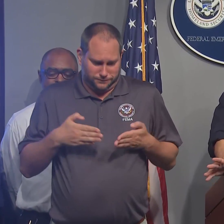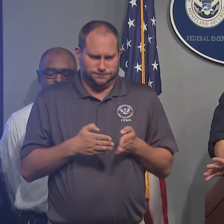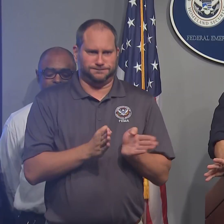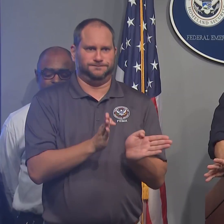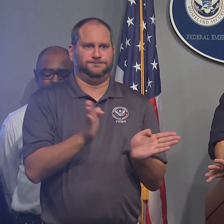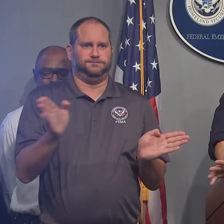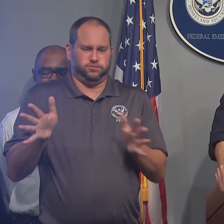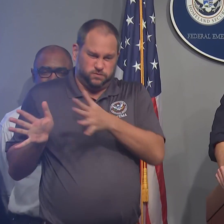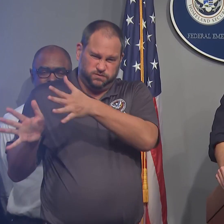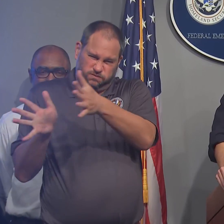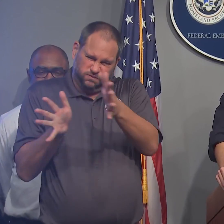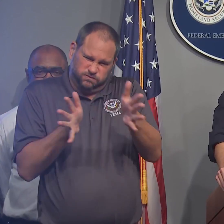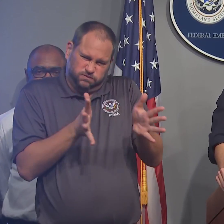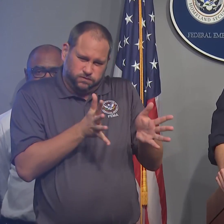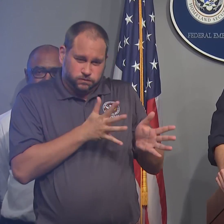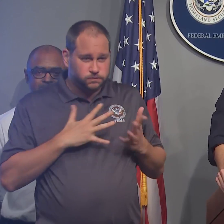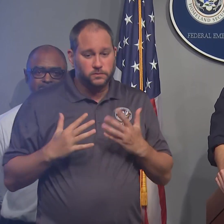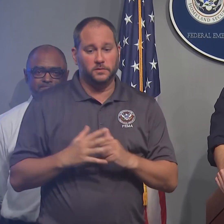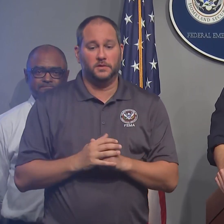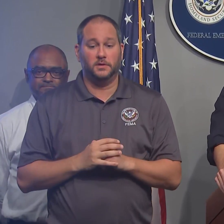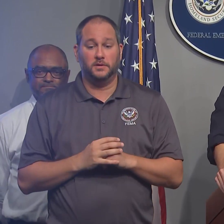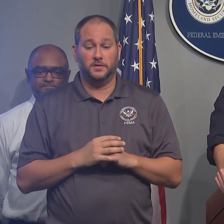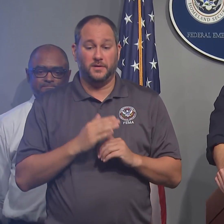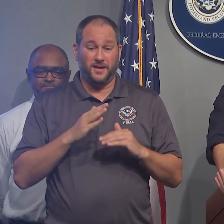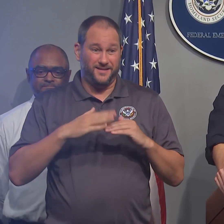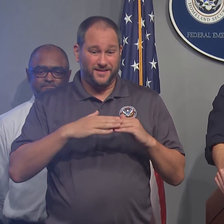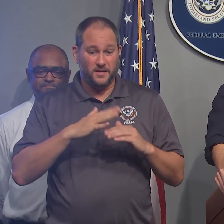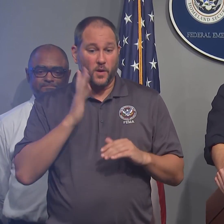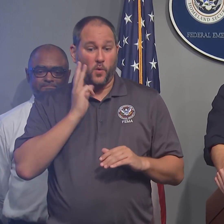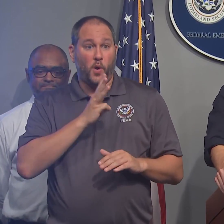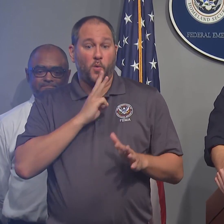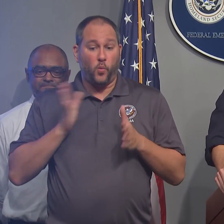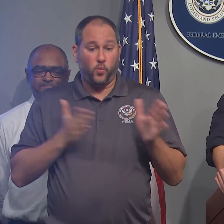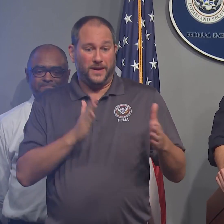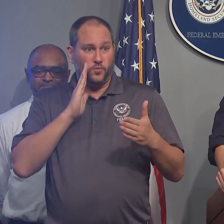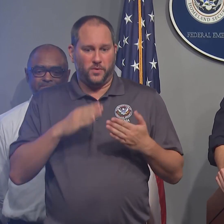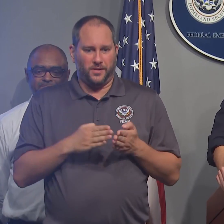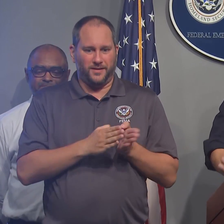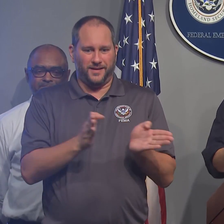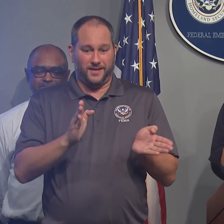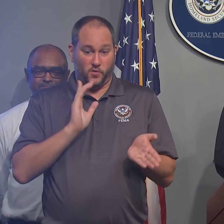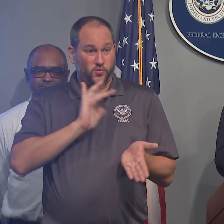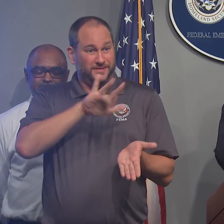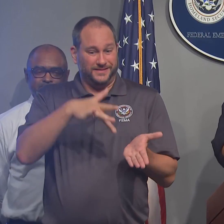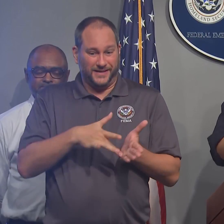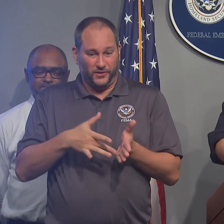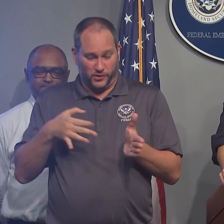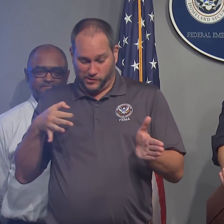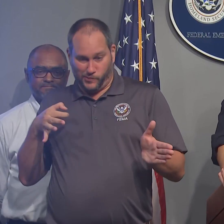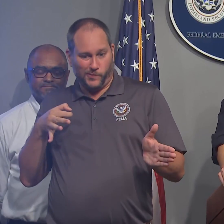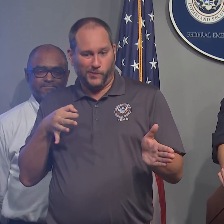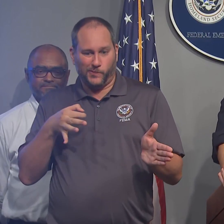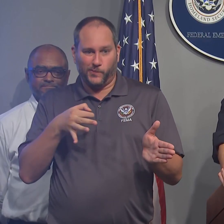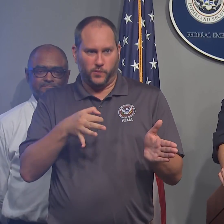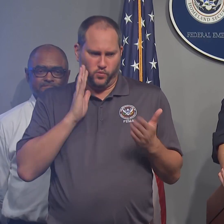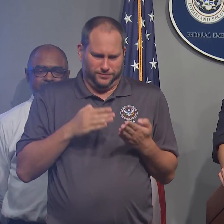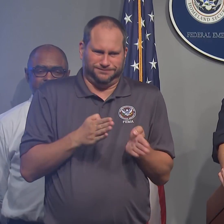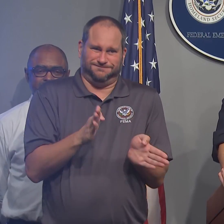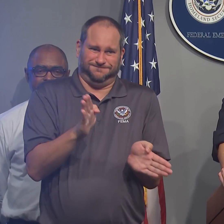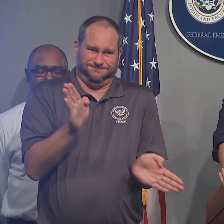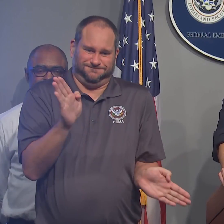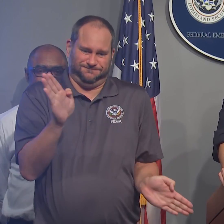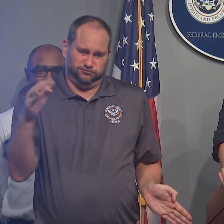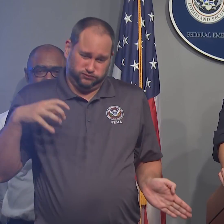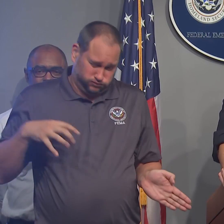the next coming hours, is these wind bands that far precede the center of circulation are going to start pushing water up against the